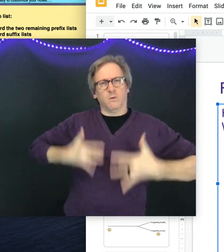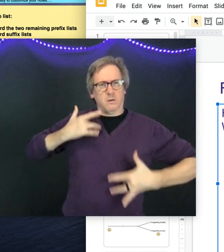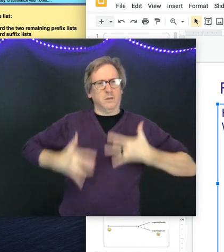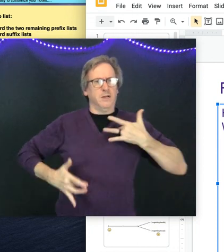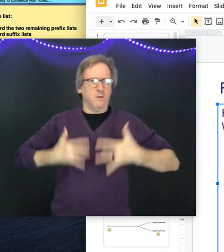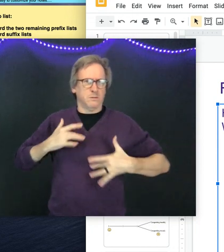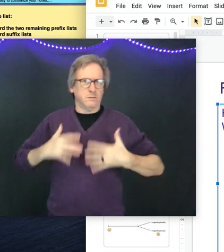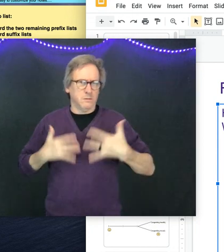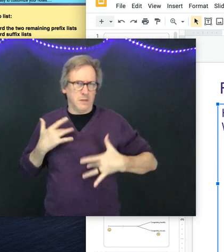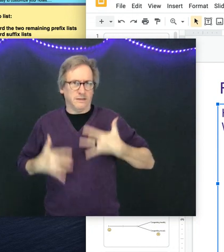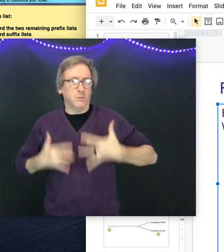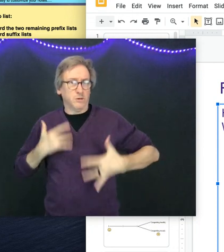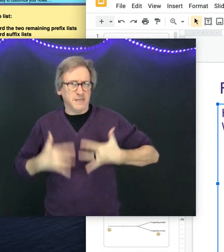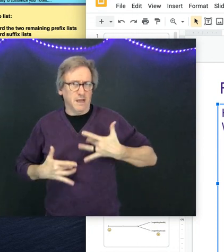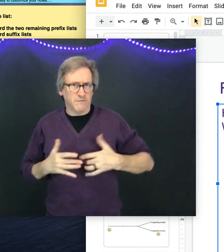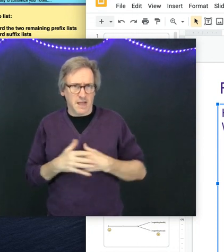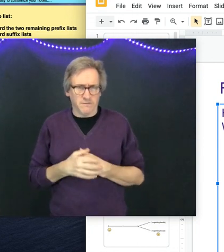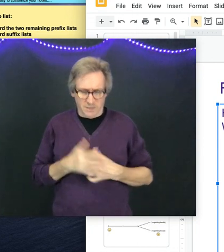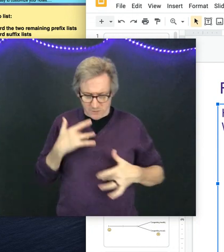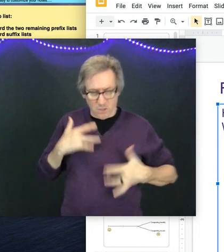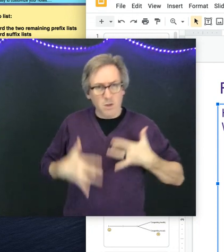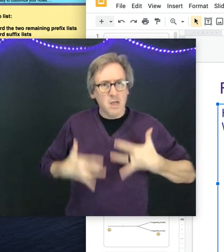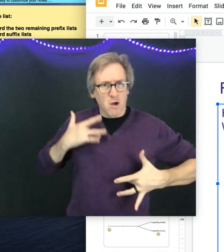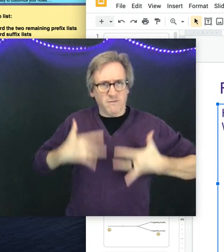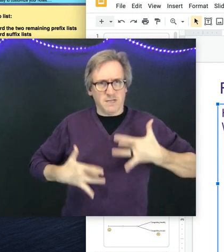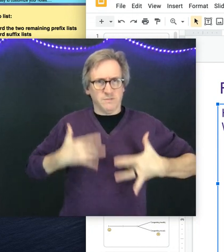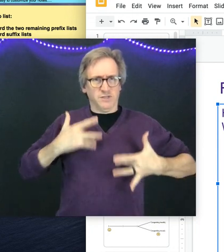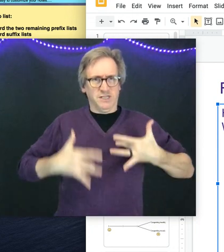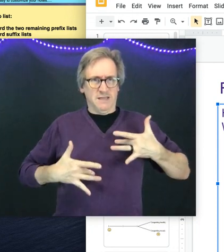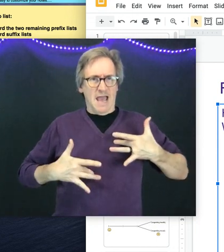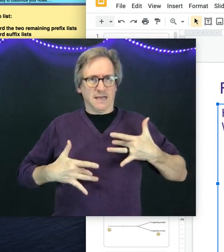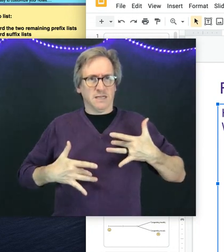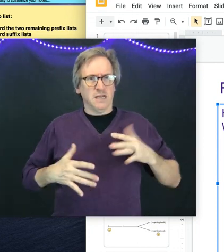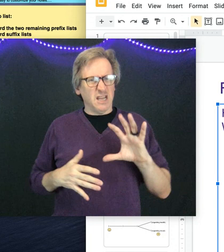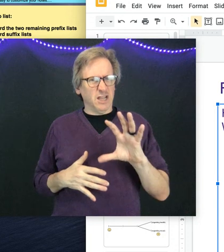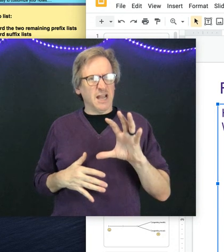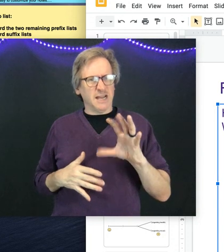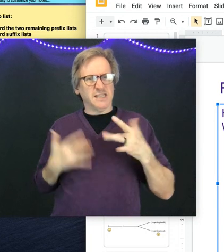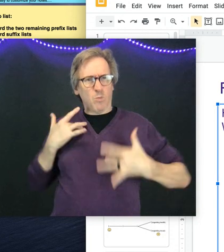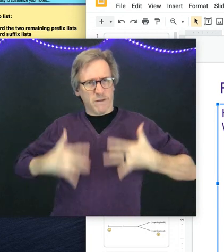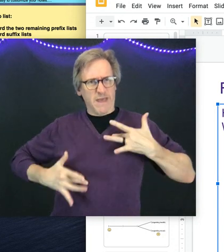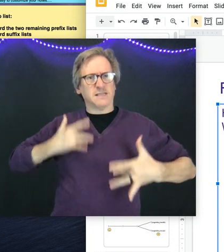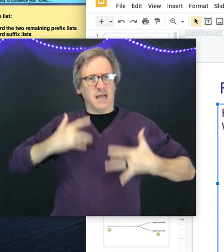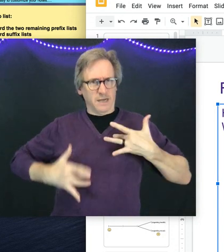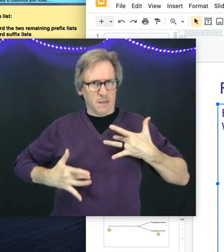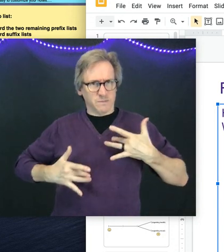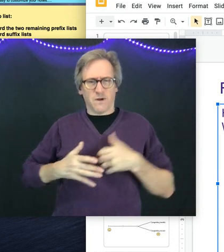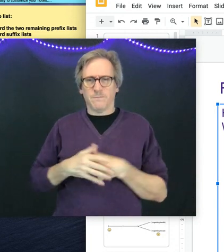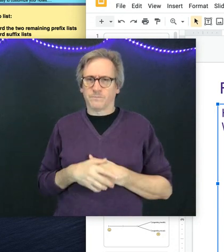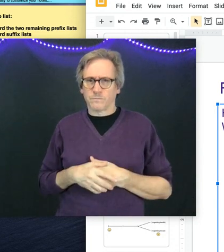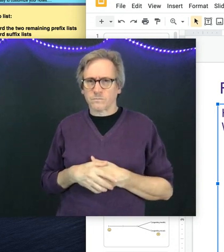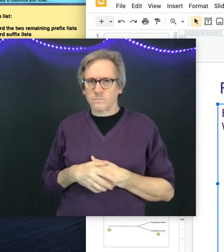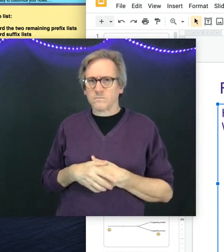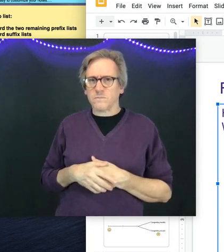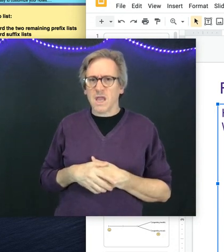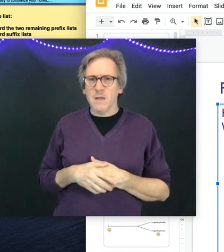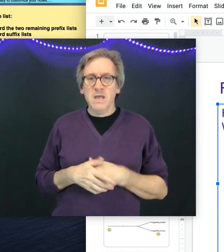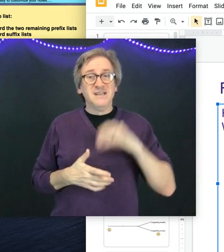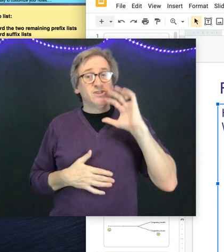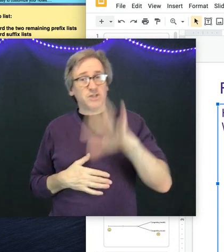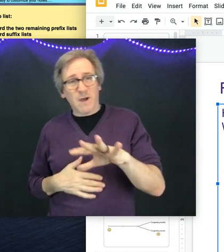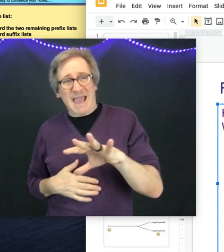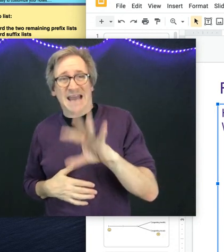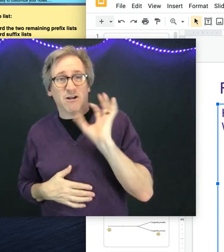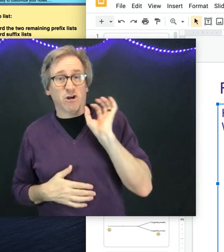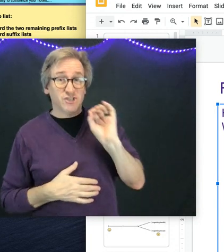Uncontrolled, or at the mercy of, kind of thing. So oftentimes you'll see that, and you can kind of see where that sign comes from.